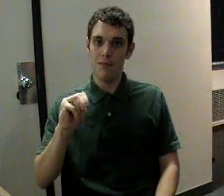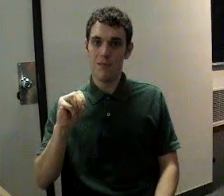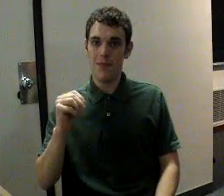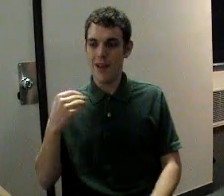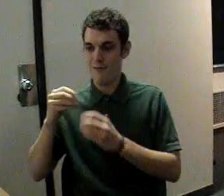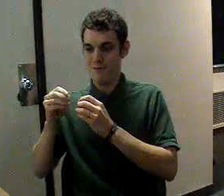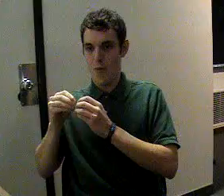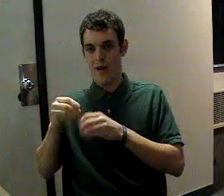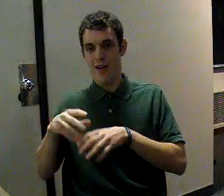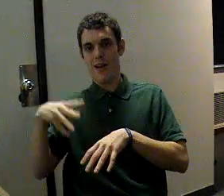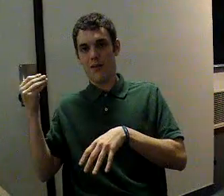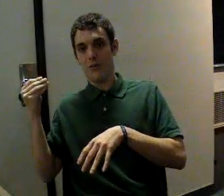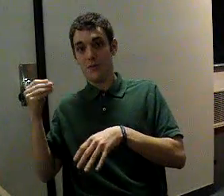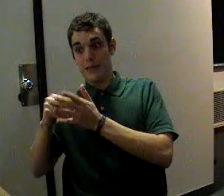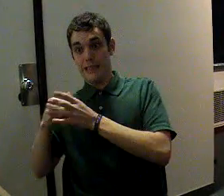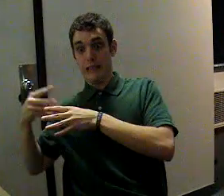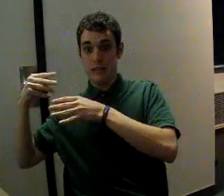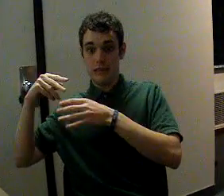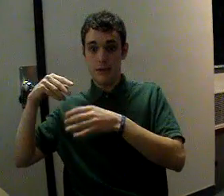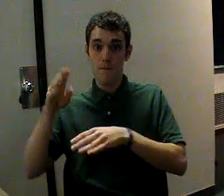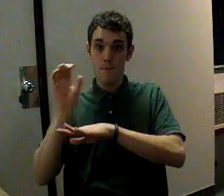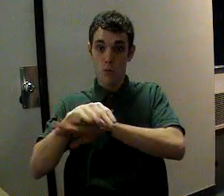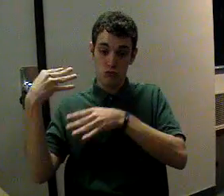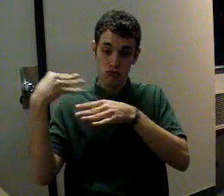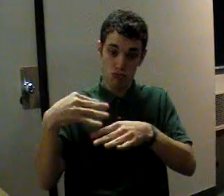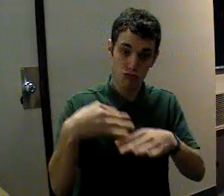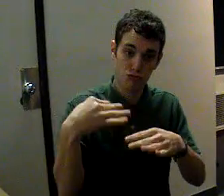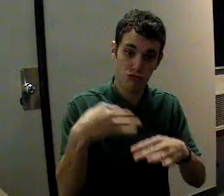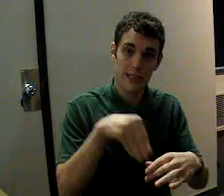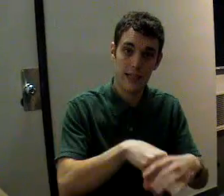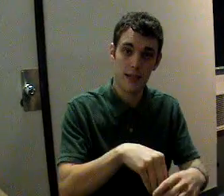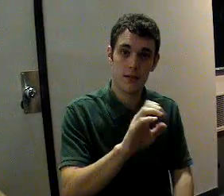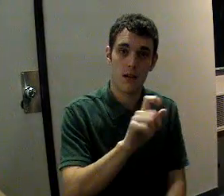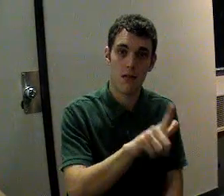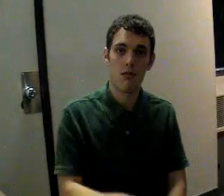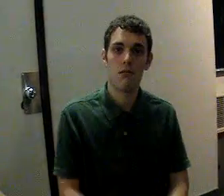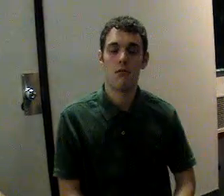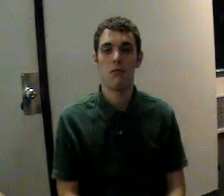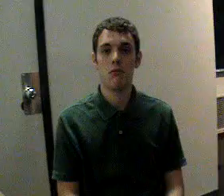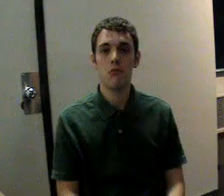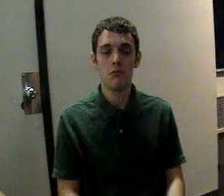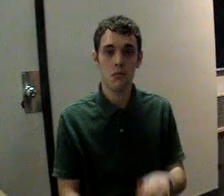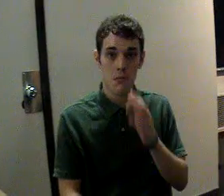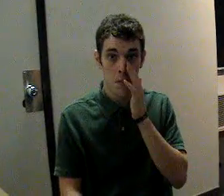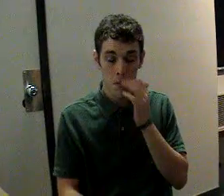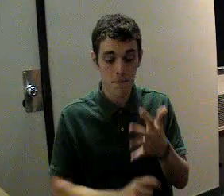move into that synaptic bulb. Then, what's going to happen?